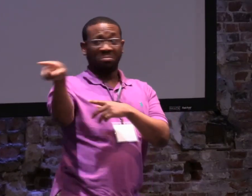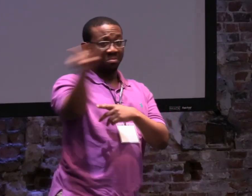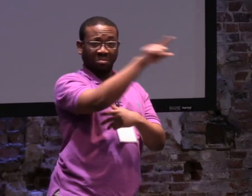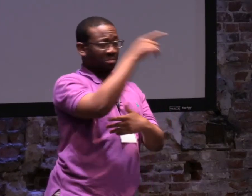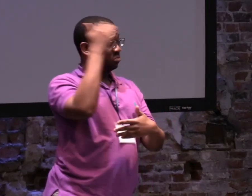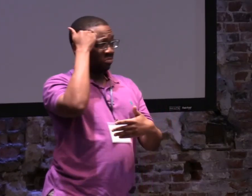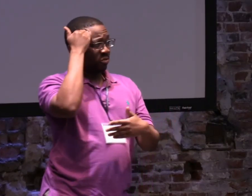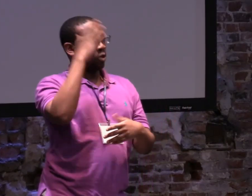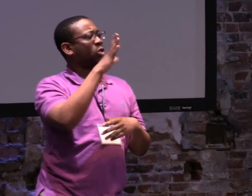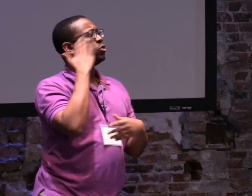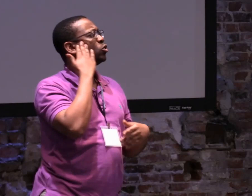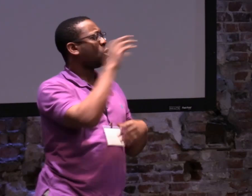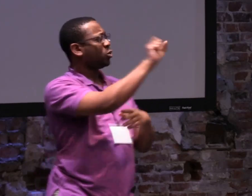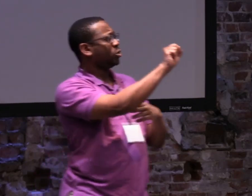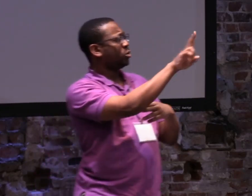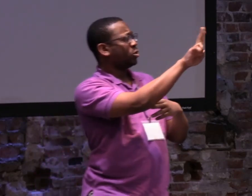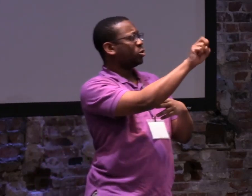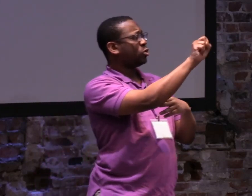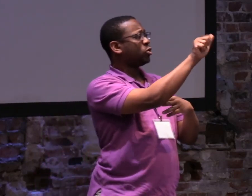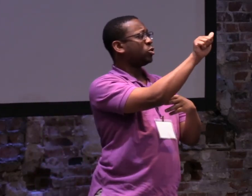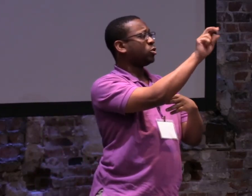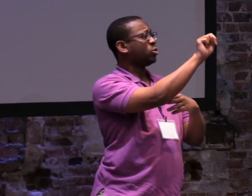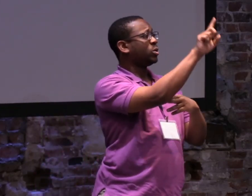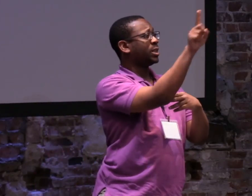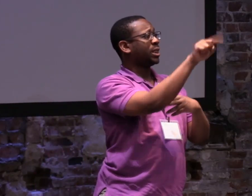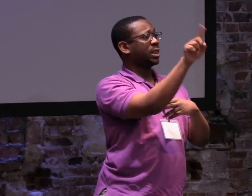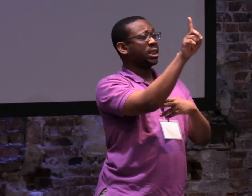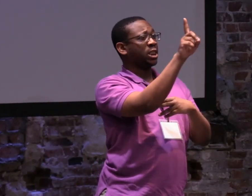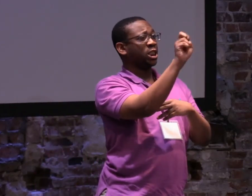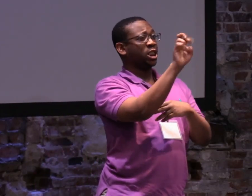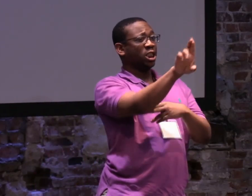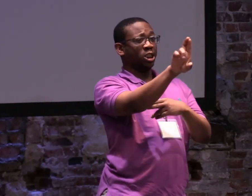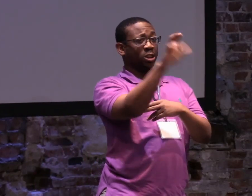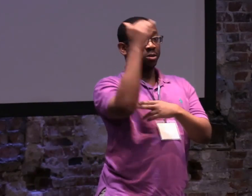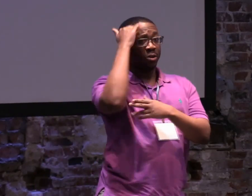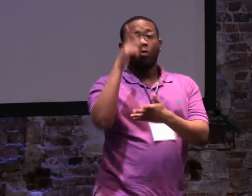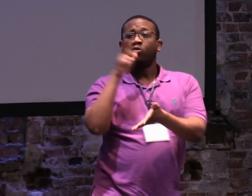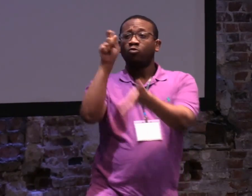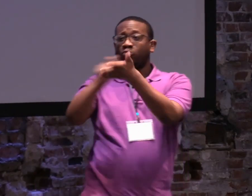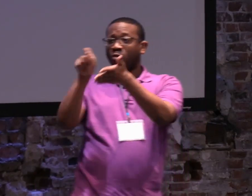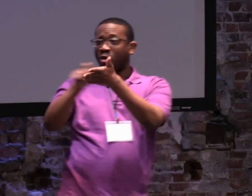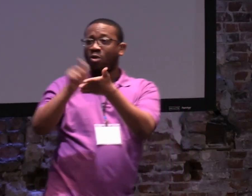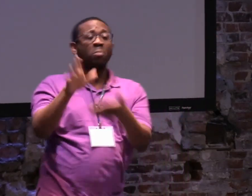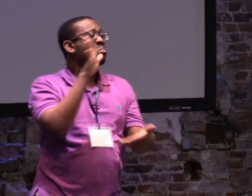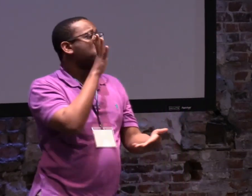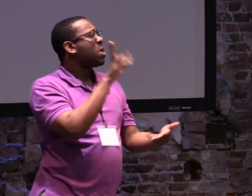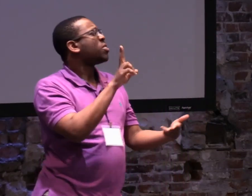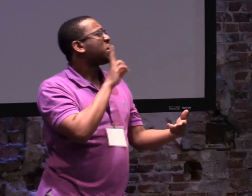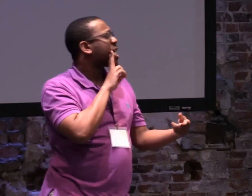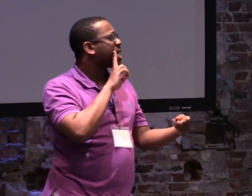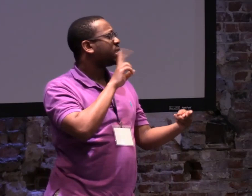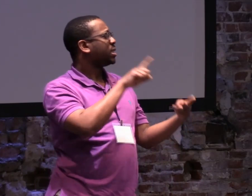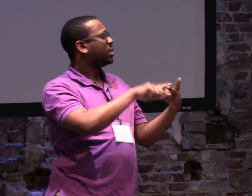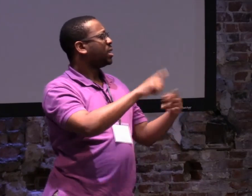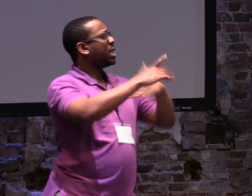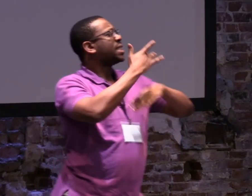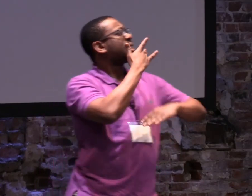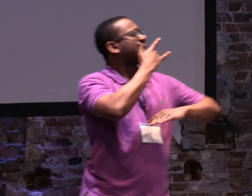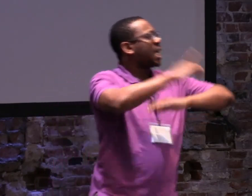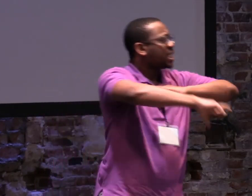there is a production called The Wear Trilogy. If you're unfamiliar with it, Susan Zater was the playwright of The Wear